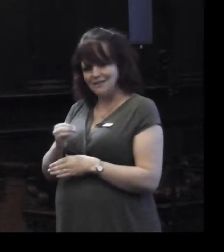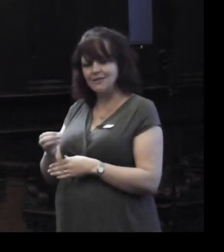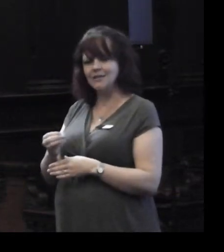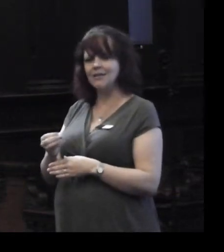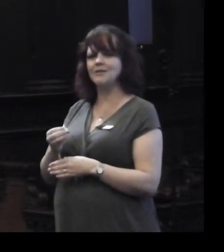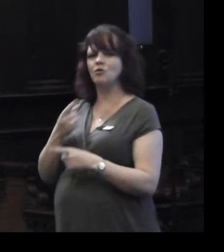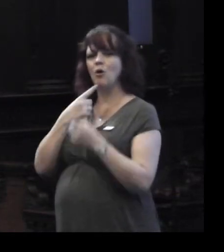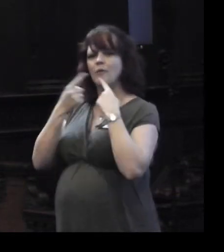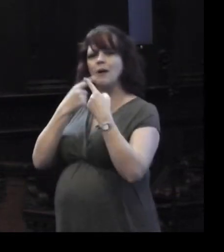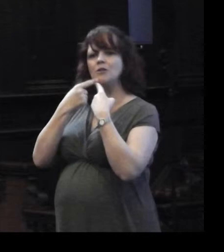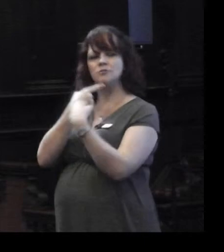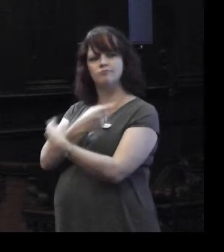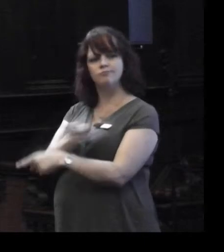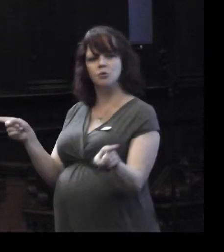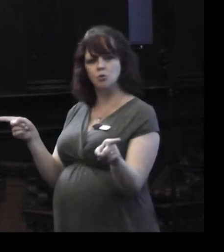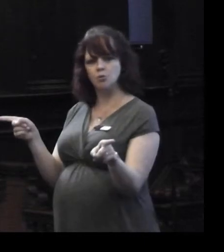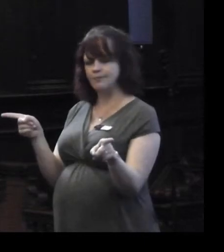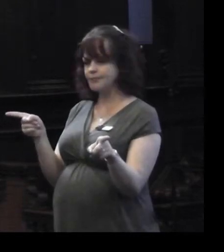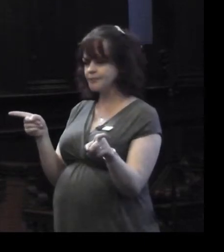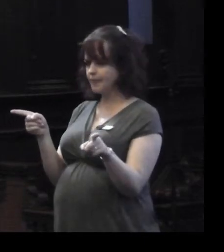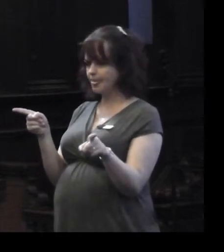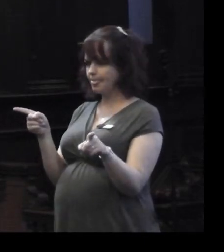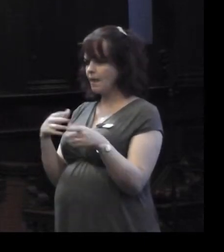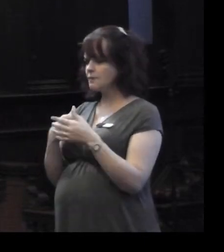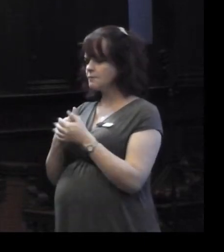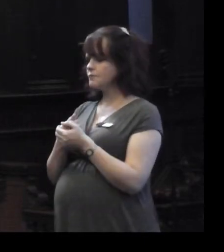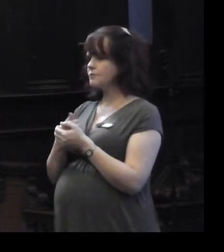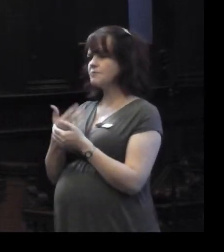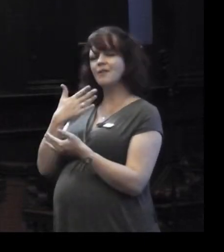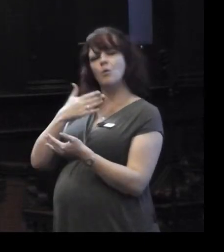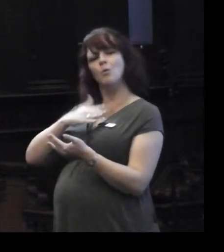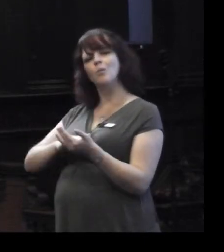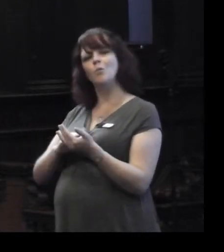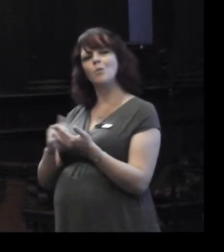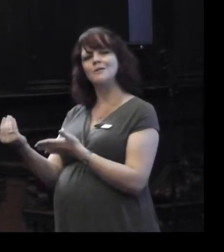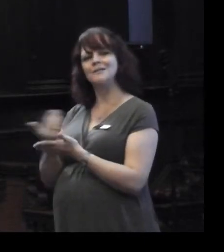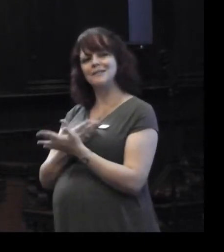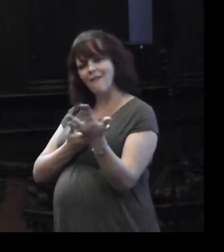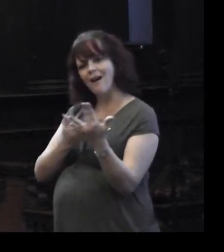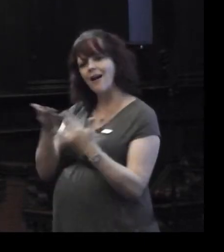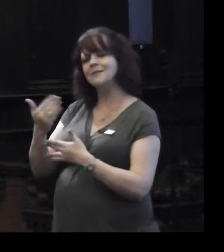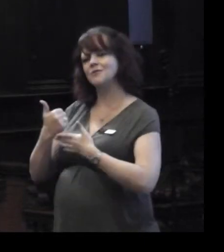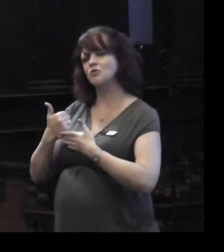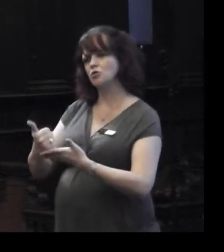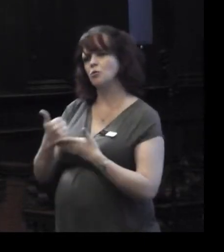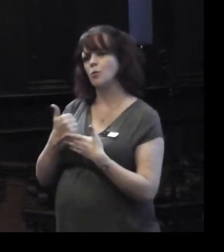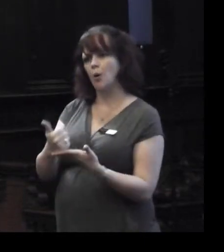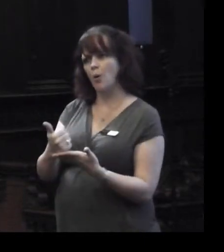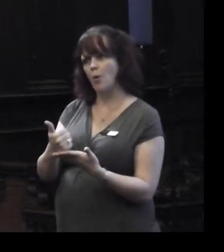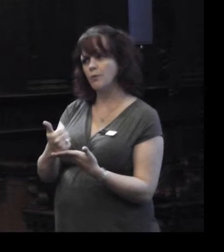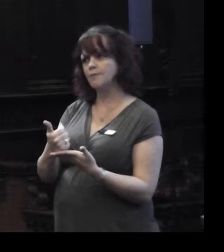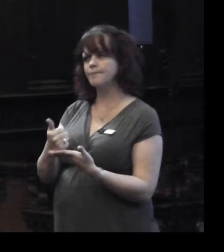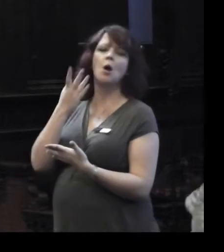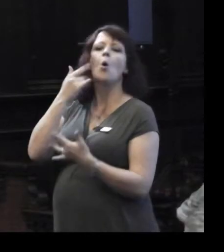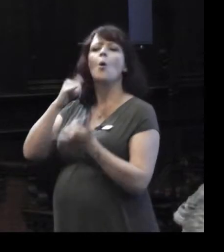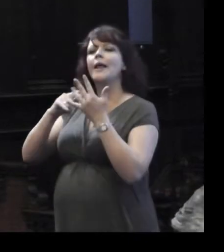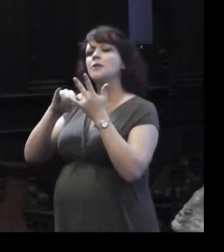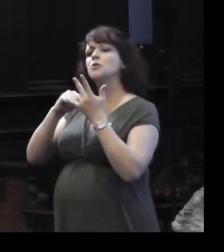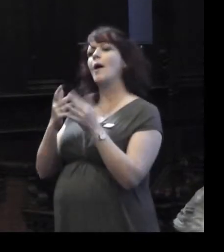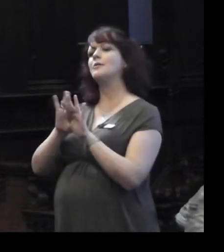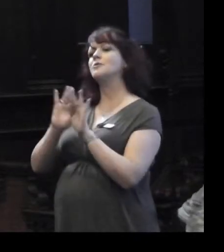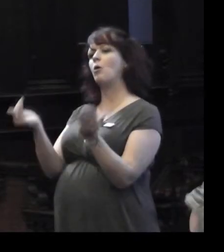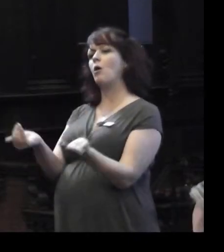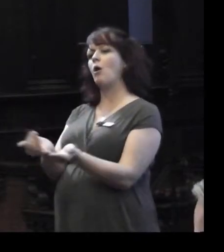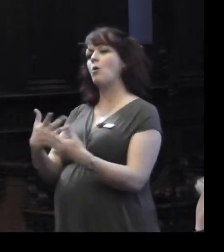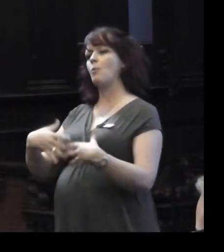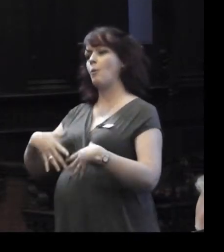Providing pathways to trusted adults and safe access to support. When SOS Global first got funded